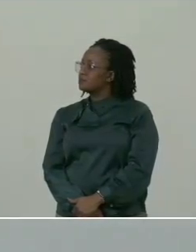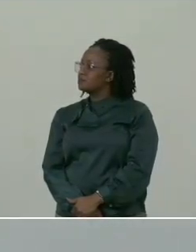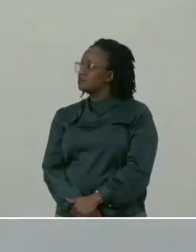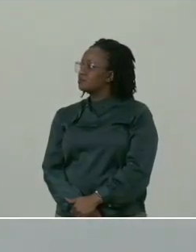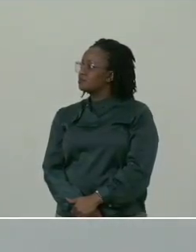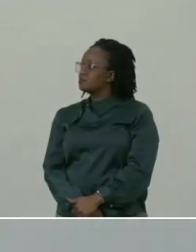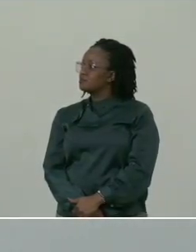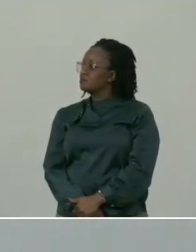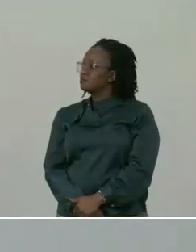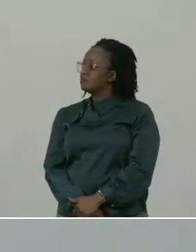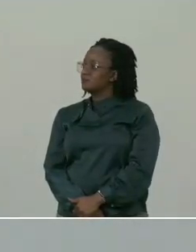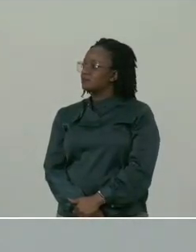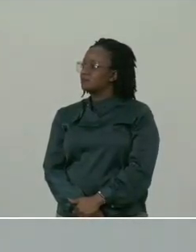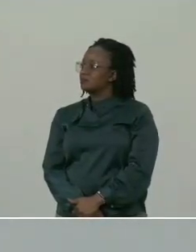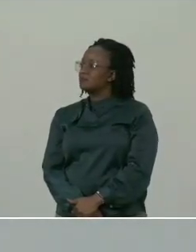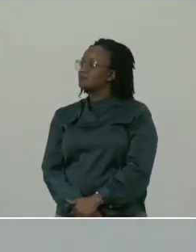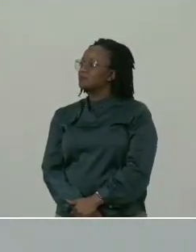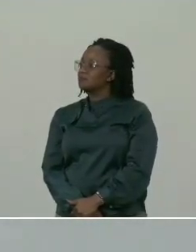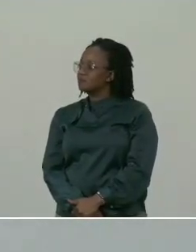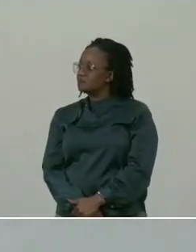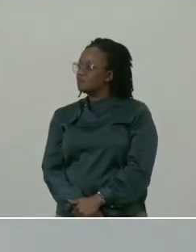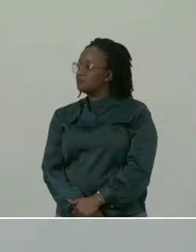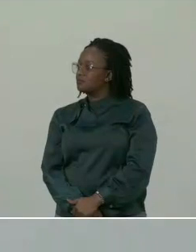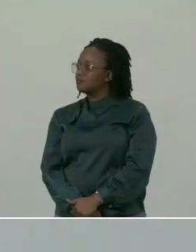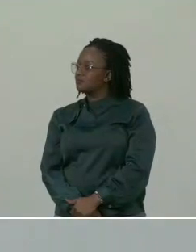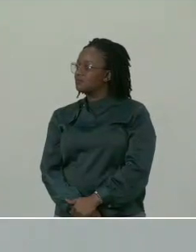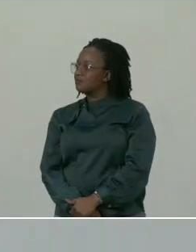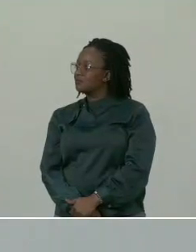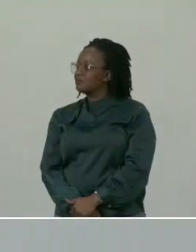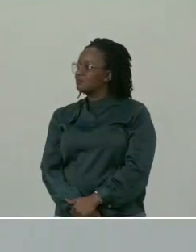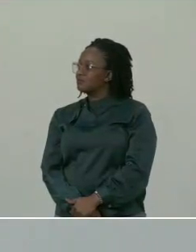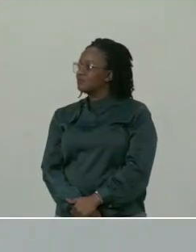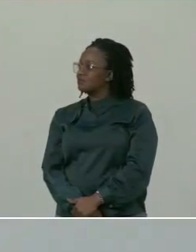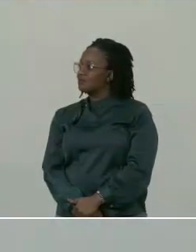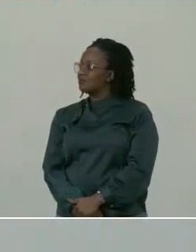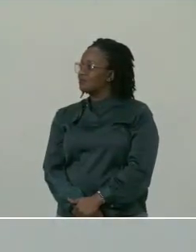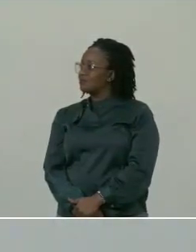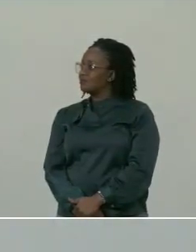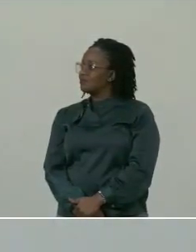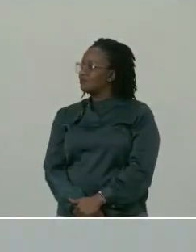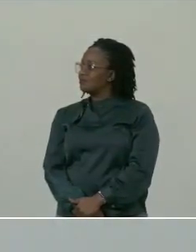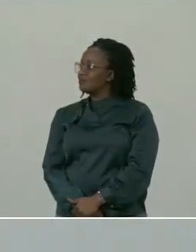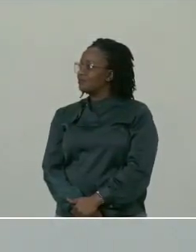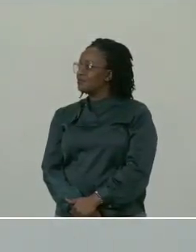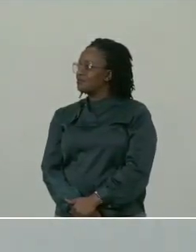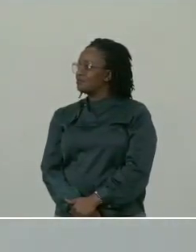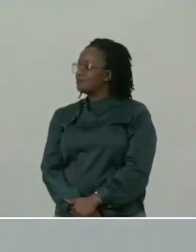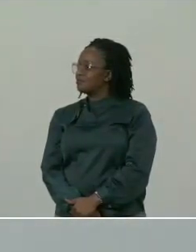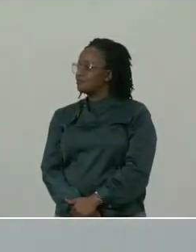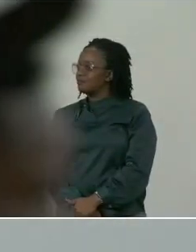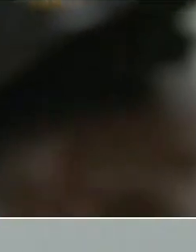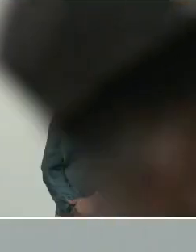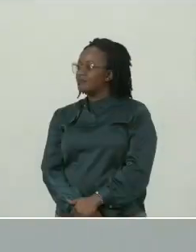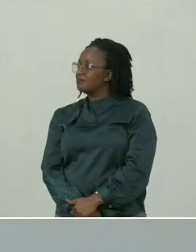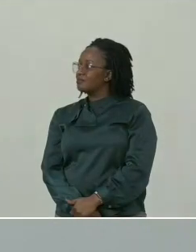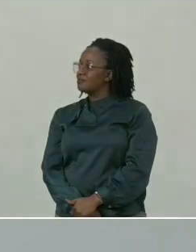do first? They did practicals during attachment. When they became skilled, they began